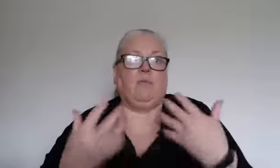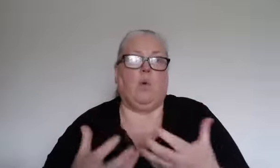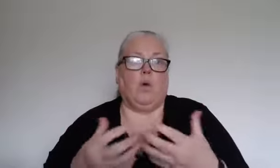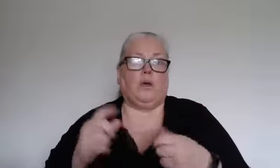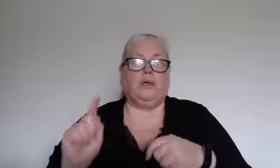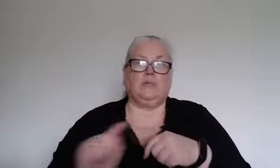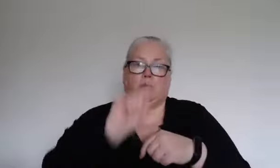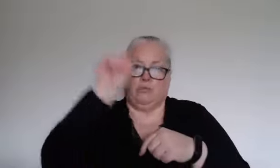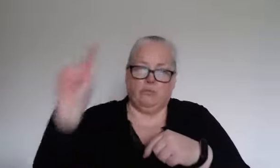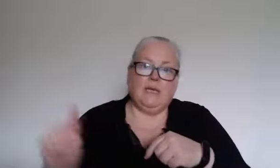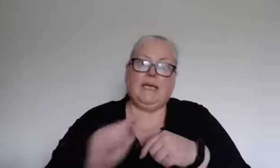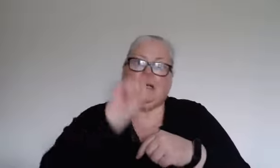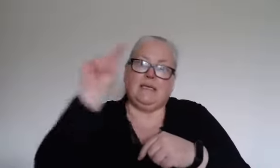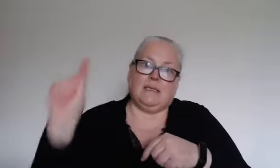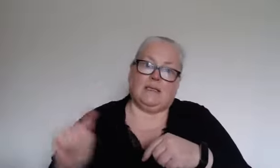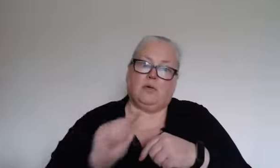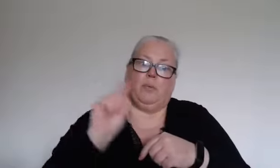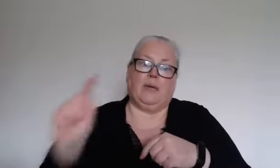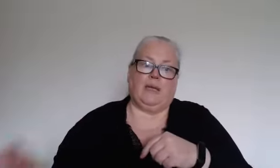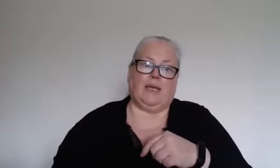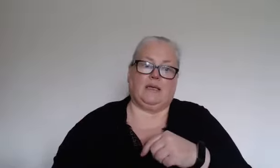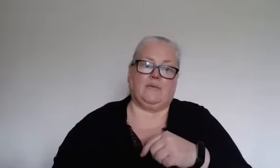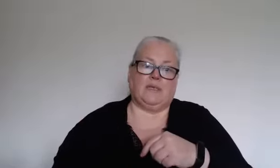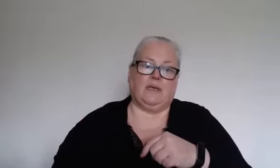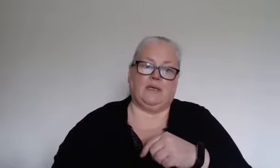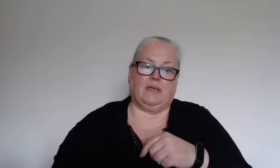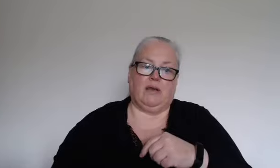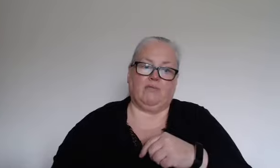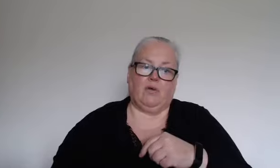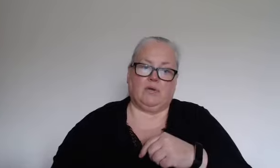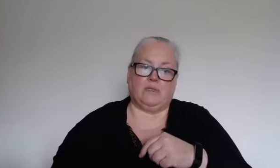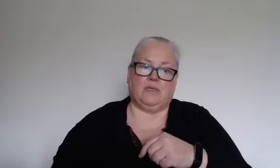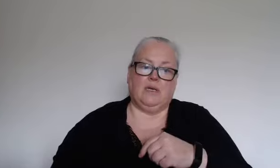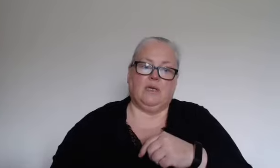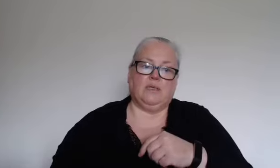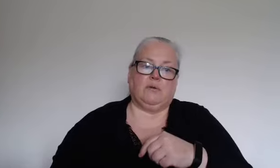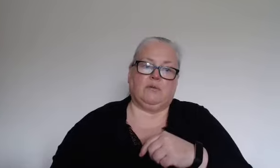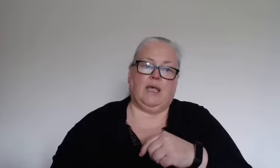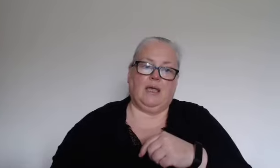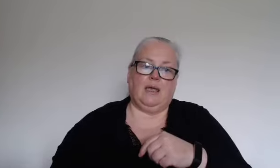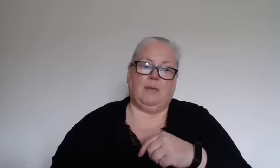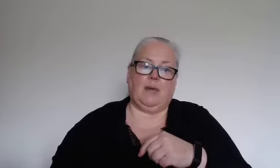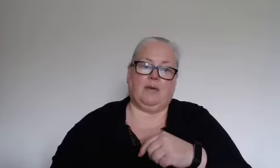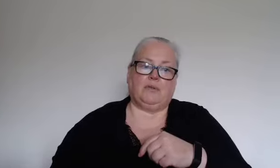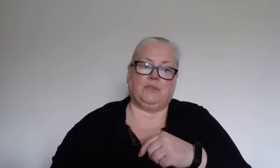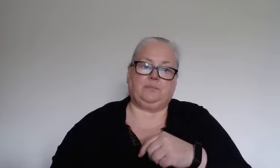more. So it really sets up a negative cycle there for us. So thinking about